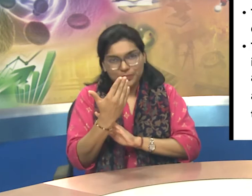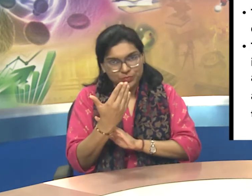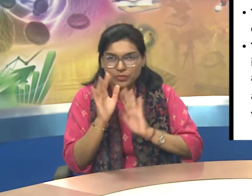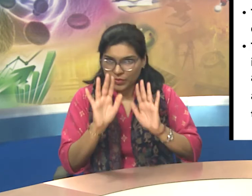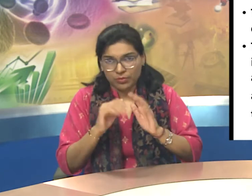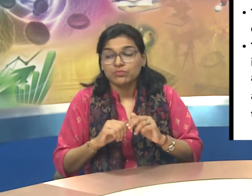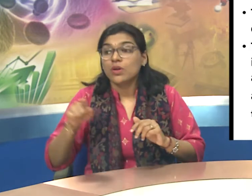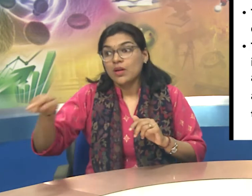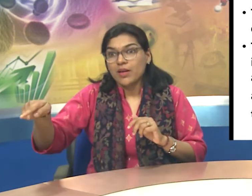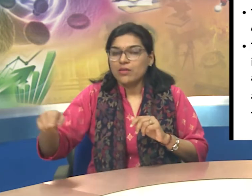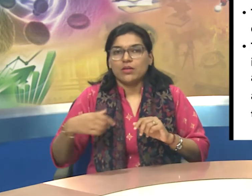connected to